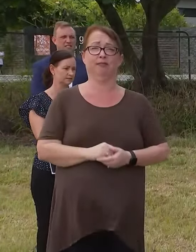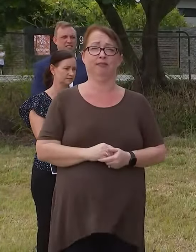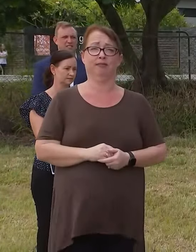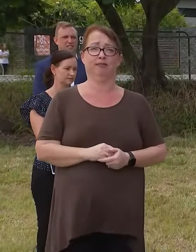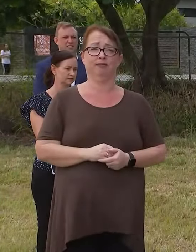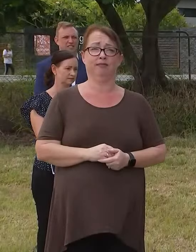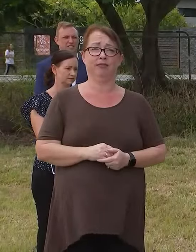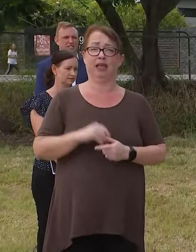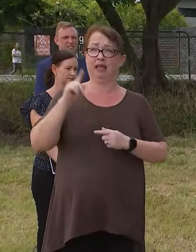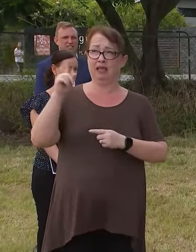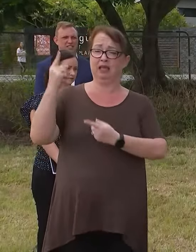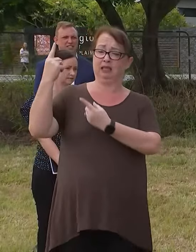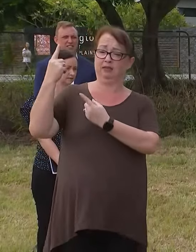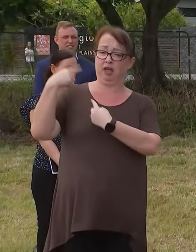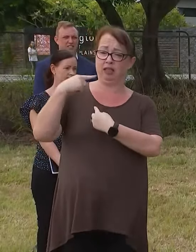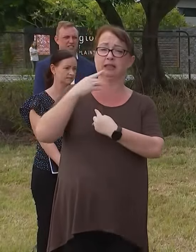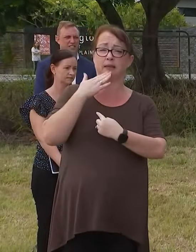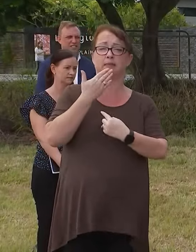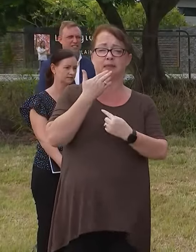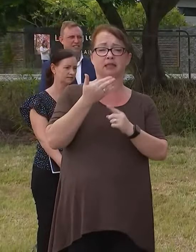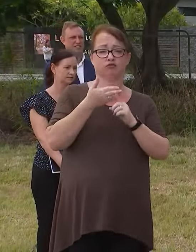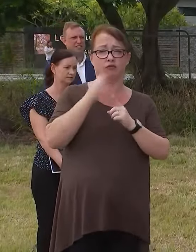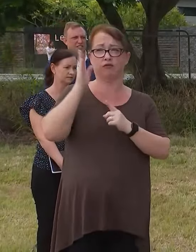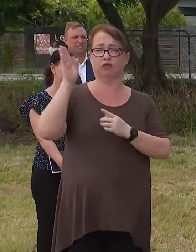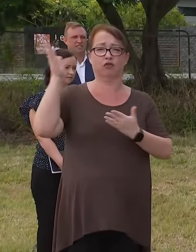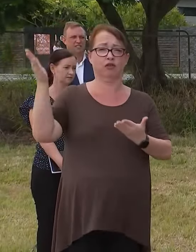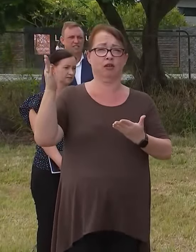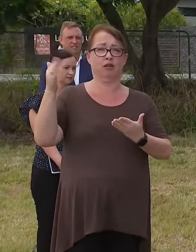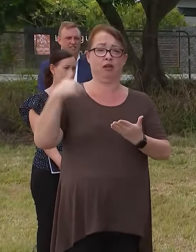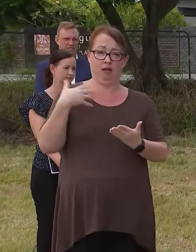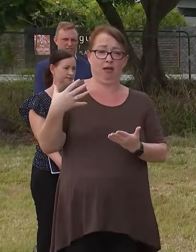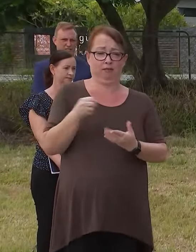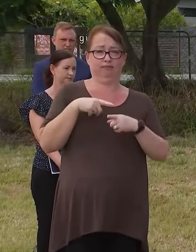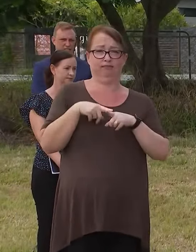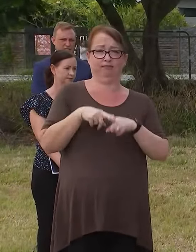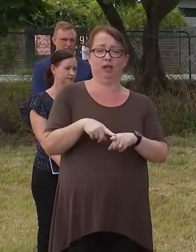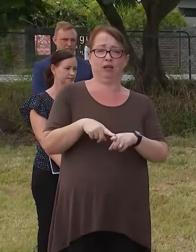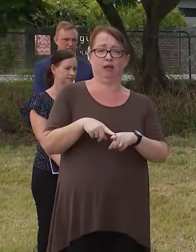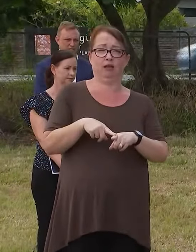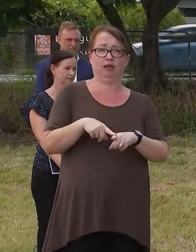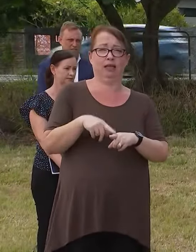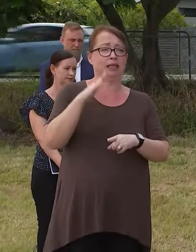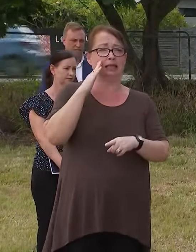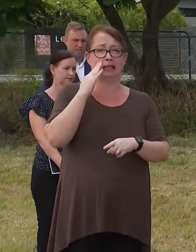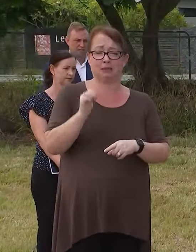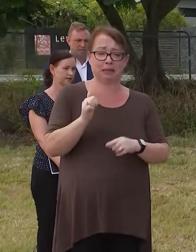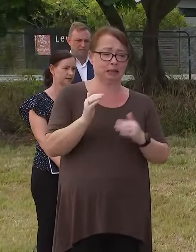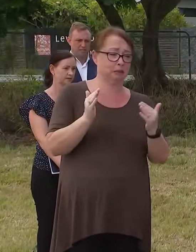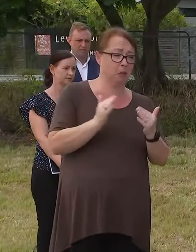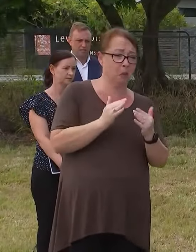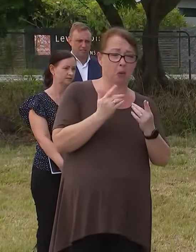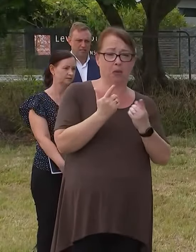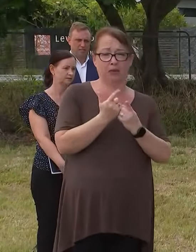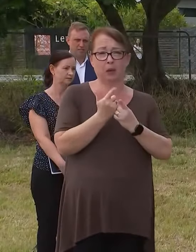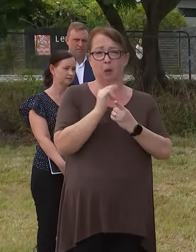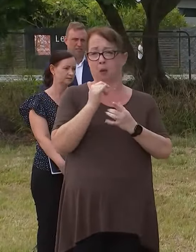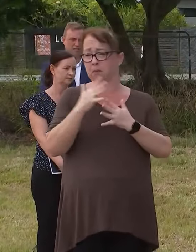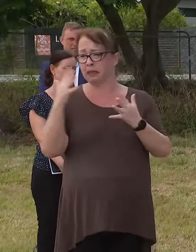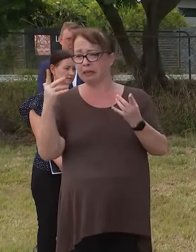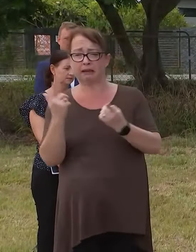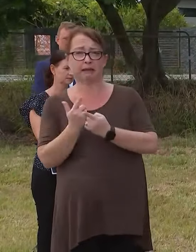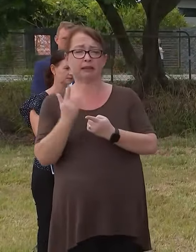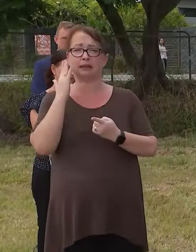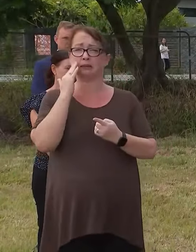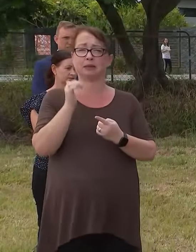me to make the referral, and that's what I had to do. And it doesn't matter whether it's a small matter or a big or whatever,